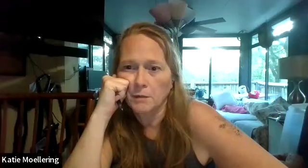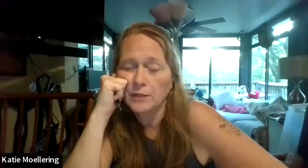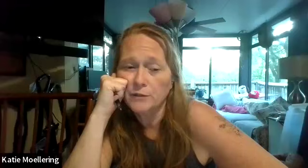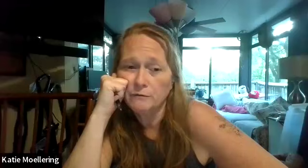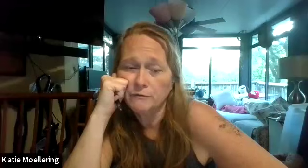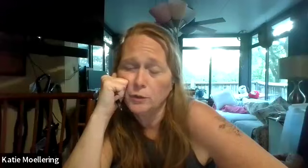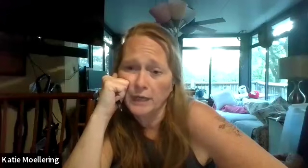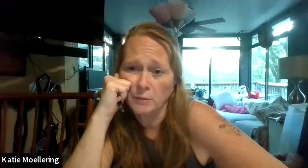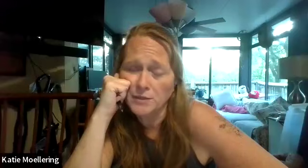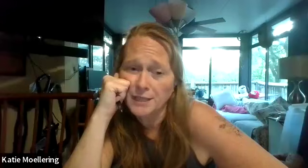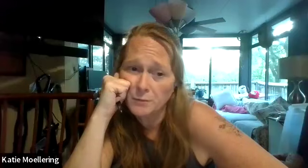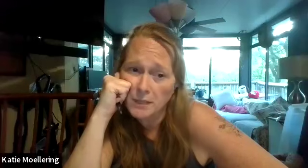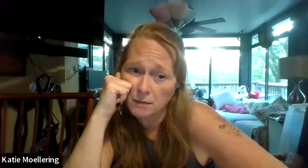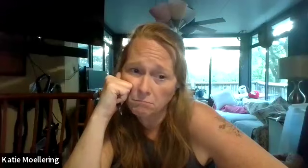we could do food or animals next week.